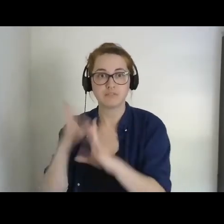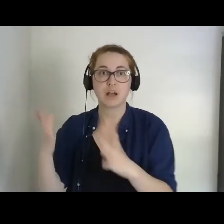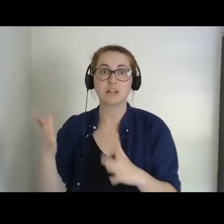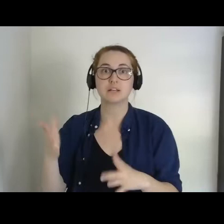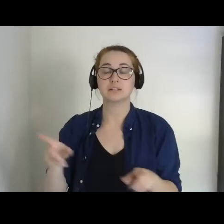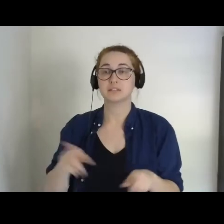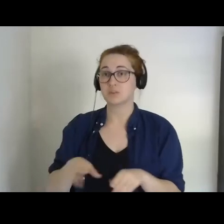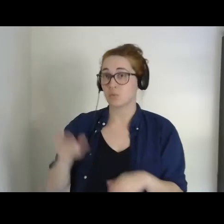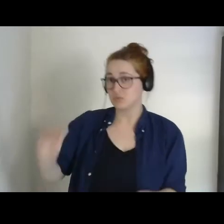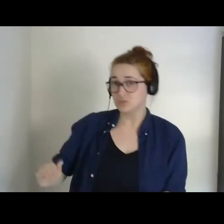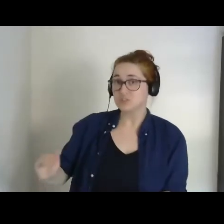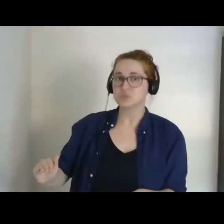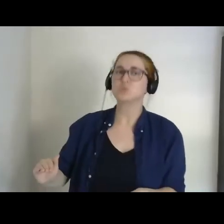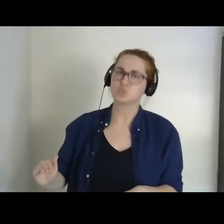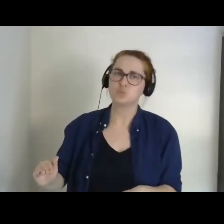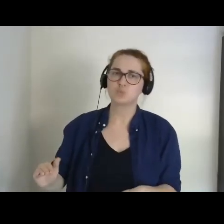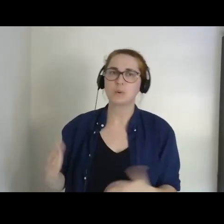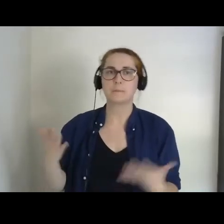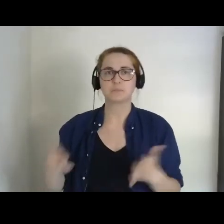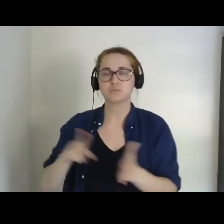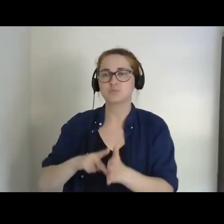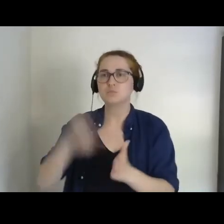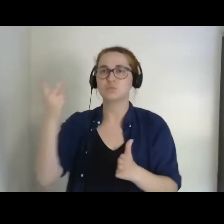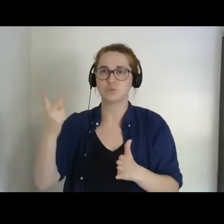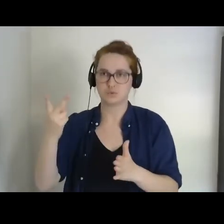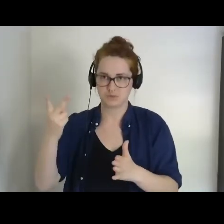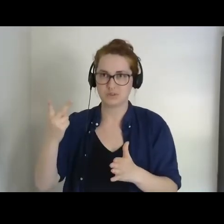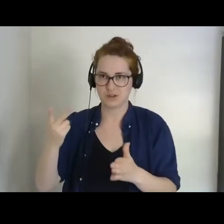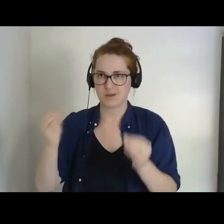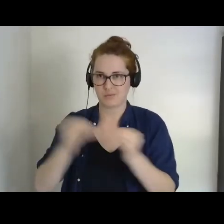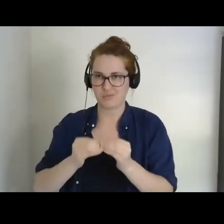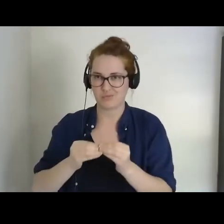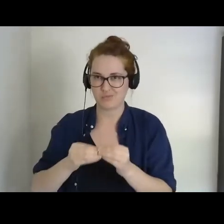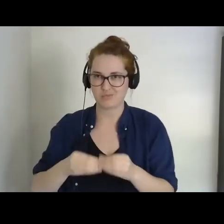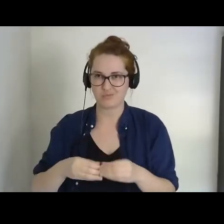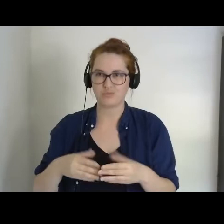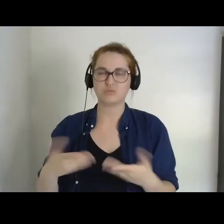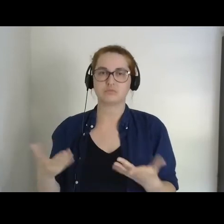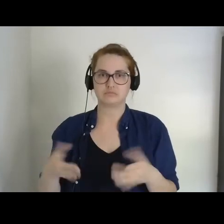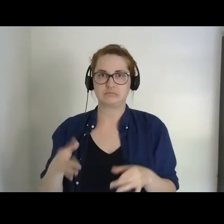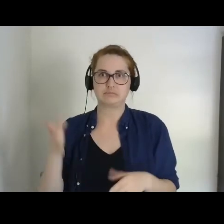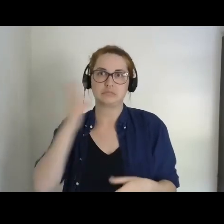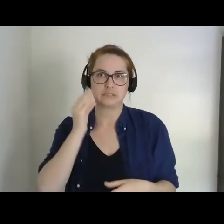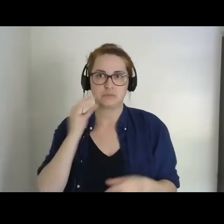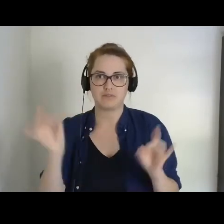experienced physical abuse to be victims in the last 12 months. There's research I know that confirms the overrepresentation of